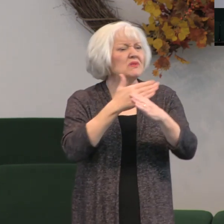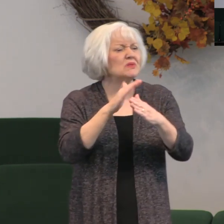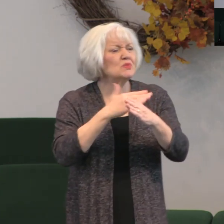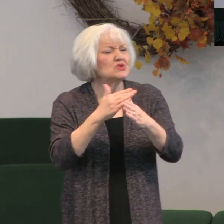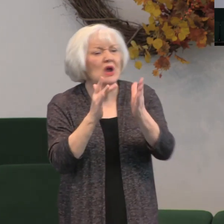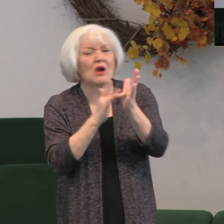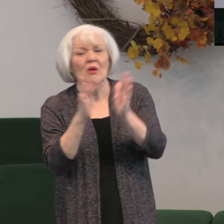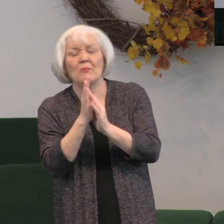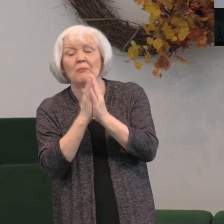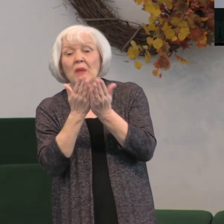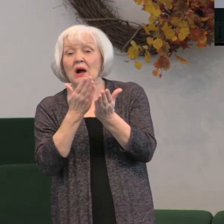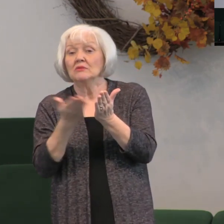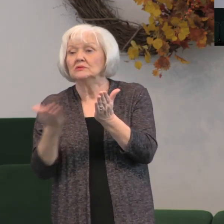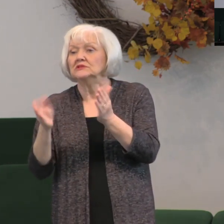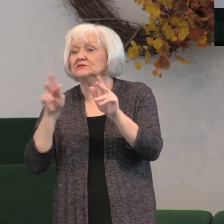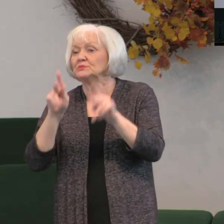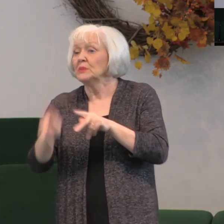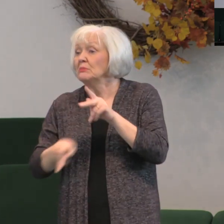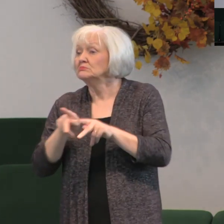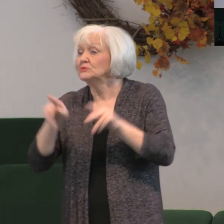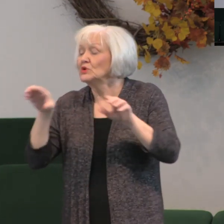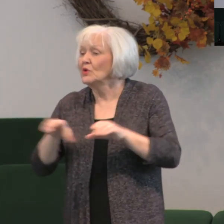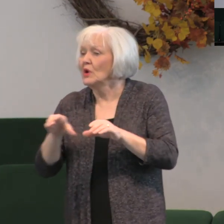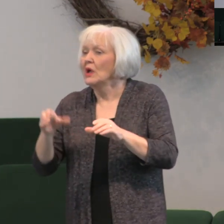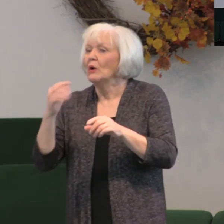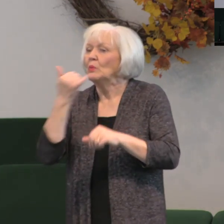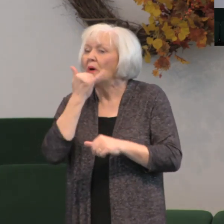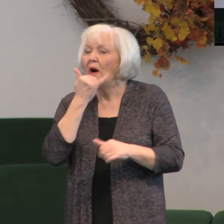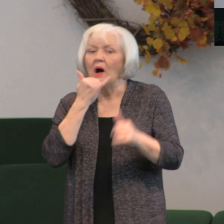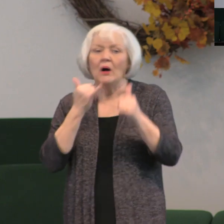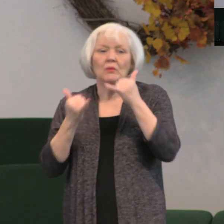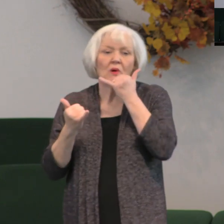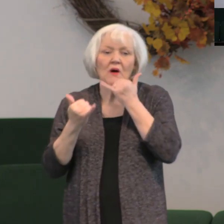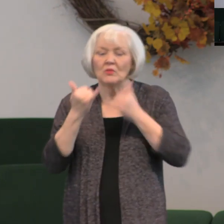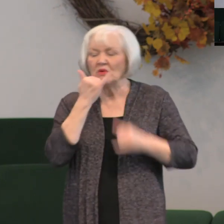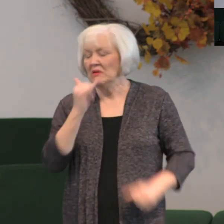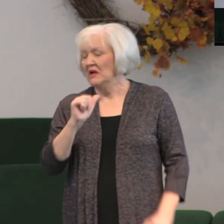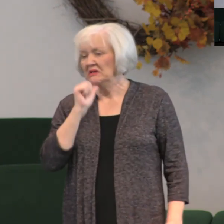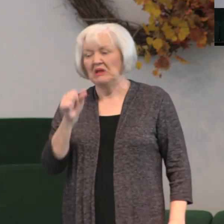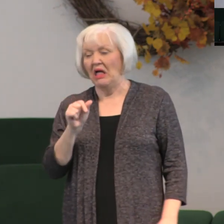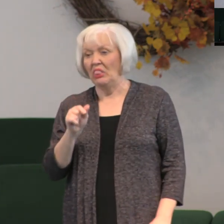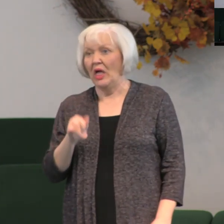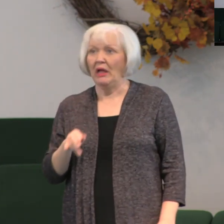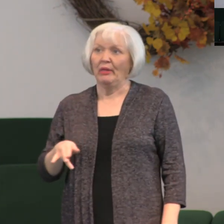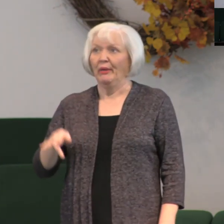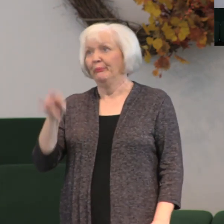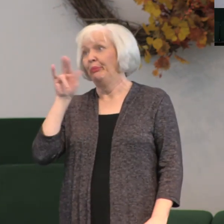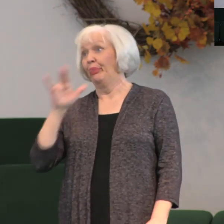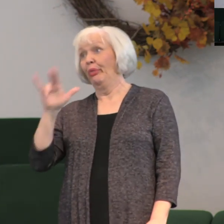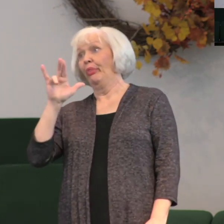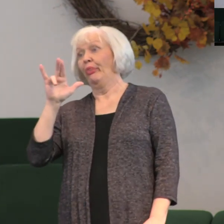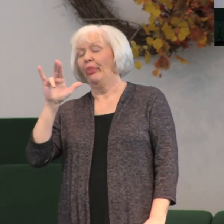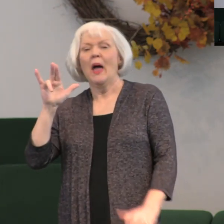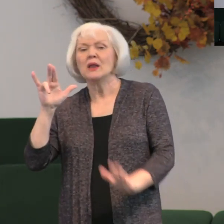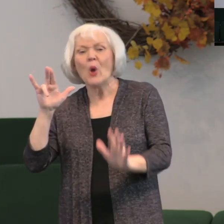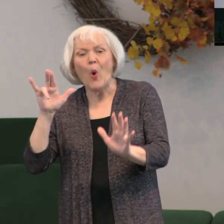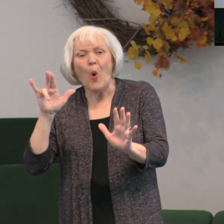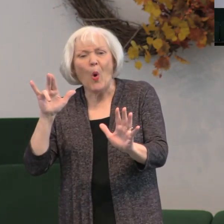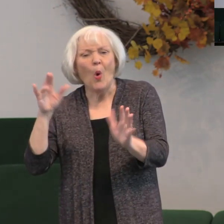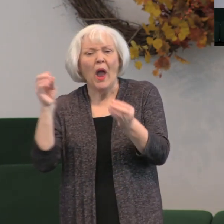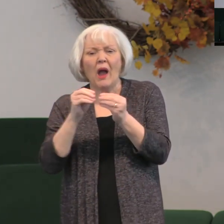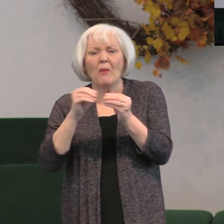that people were doing were wrong. Not in a self-righteous, condemning sort of way, but more